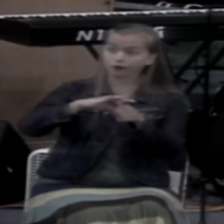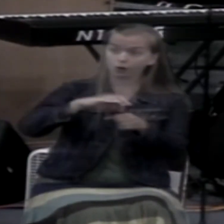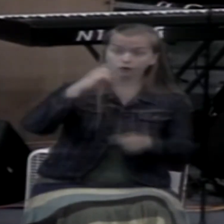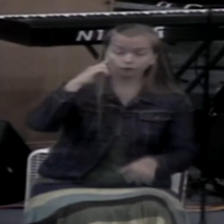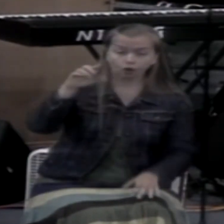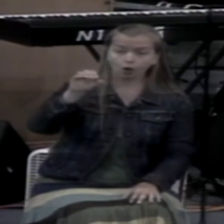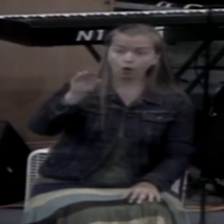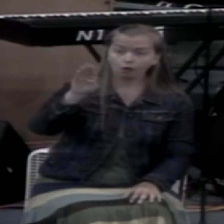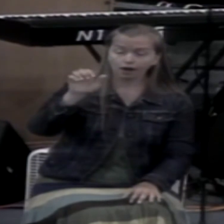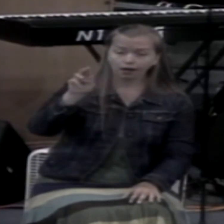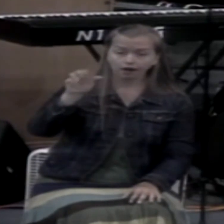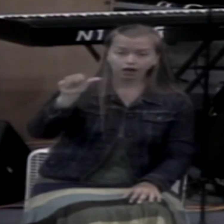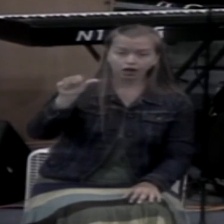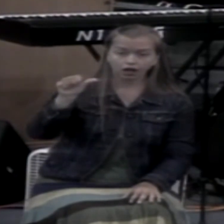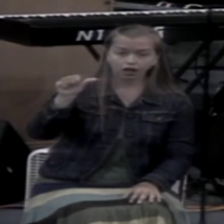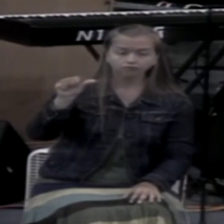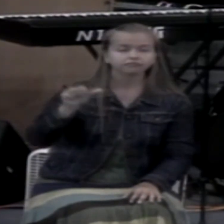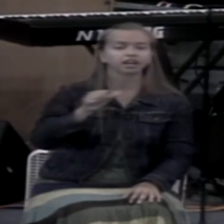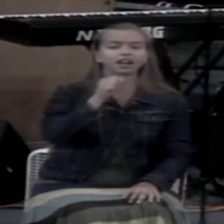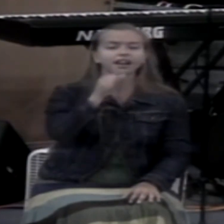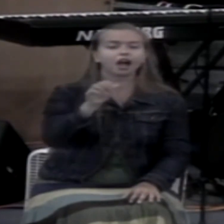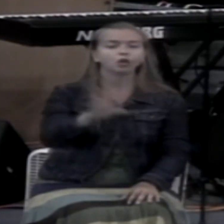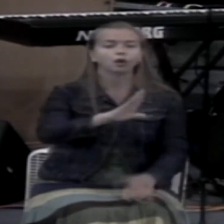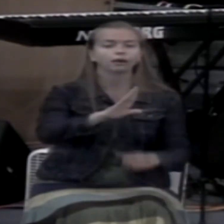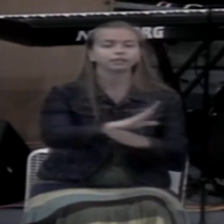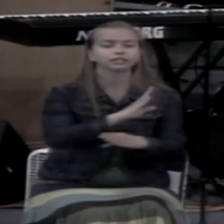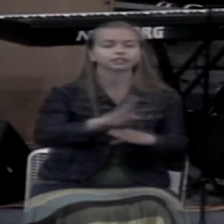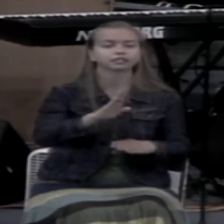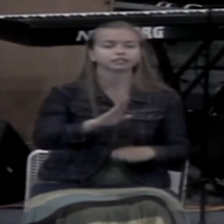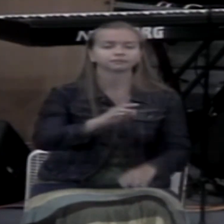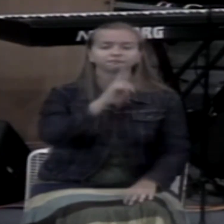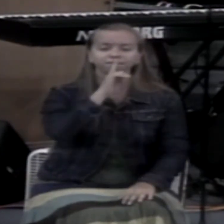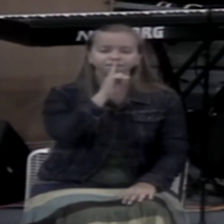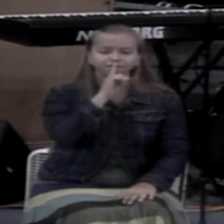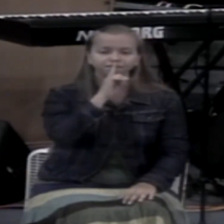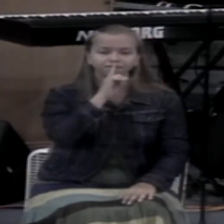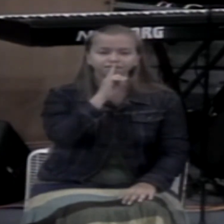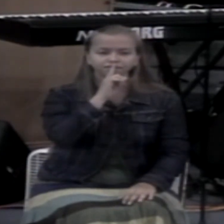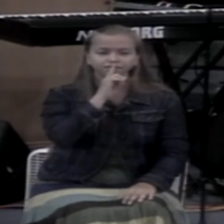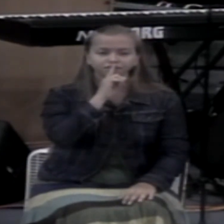I pray for him daily. I don't pray against him, I pray for him.